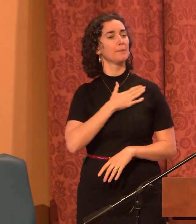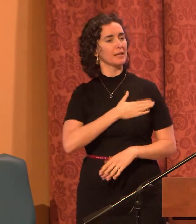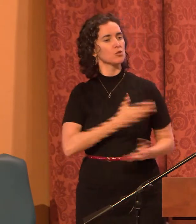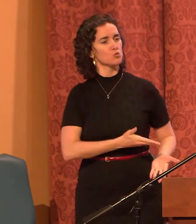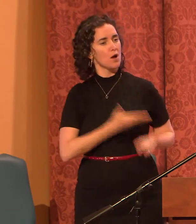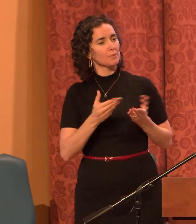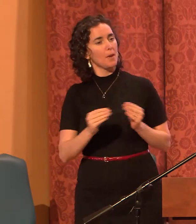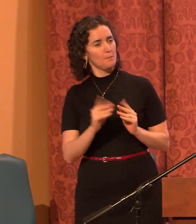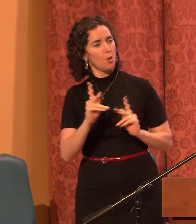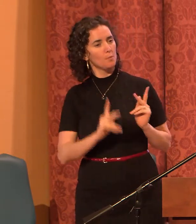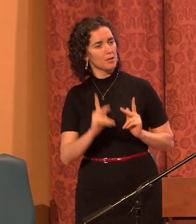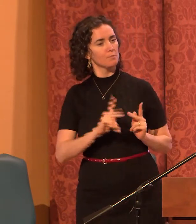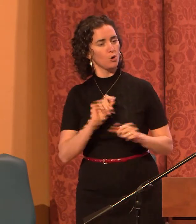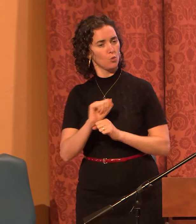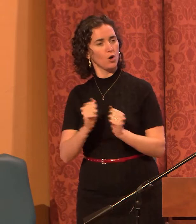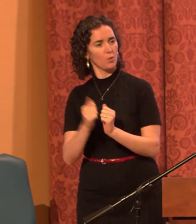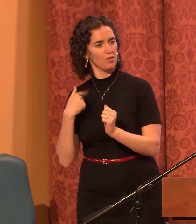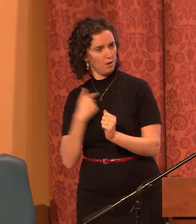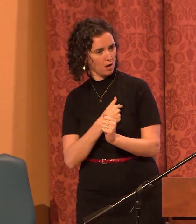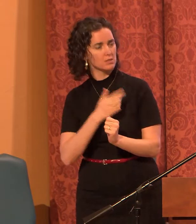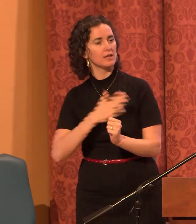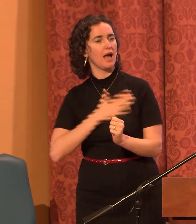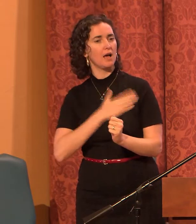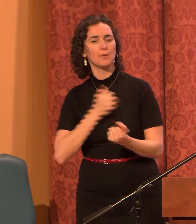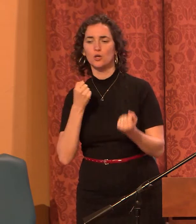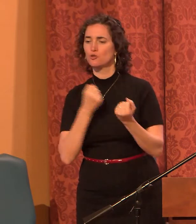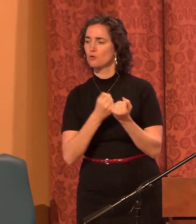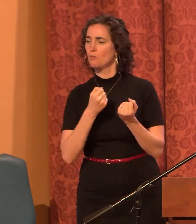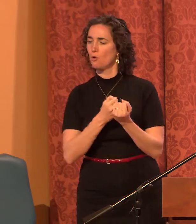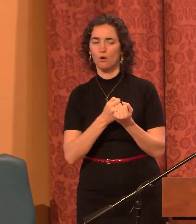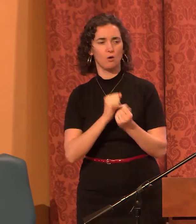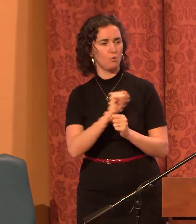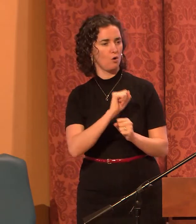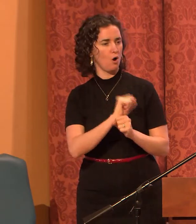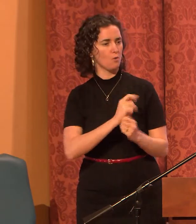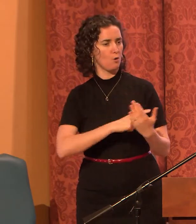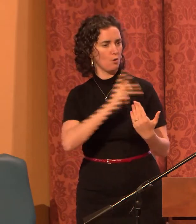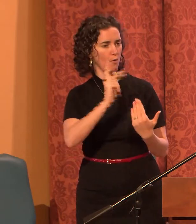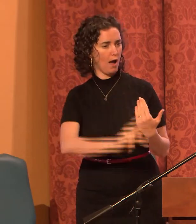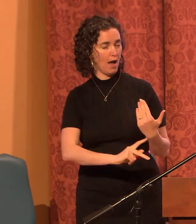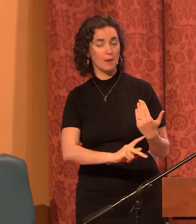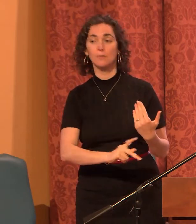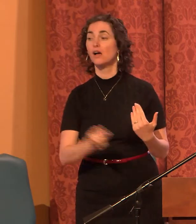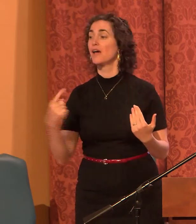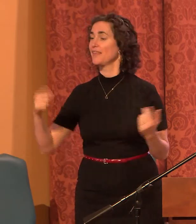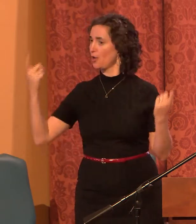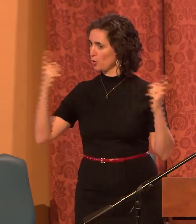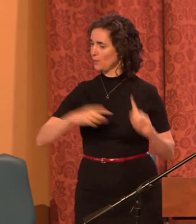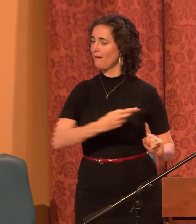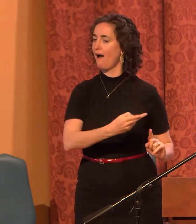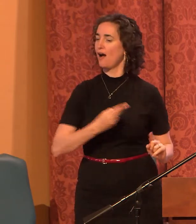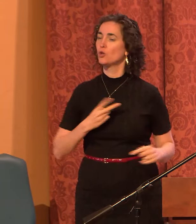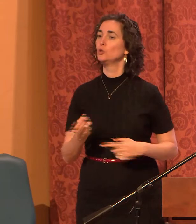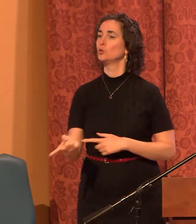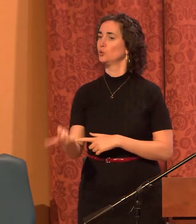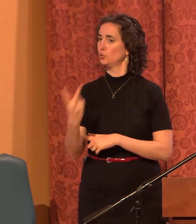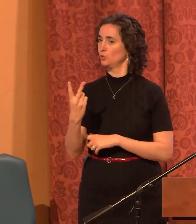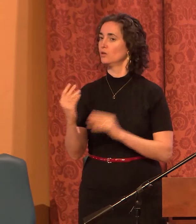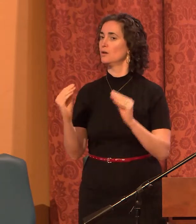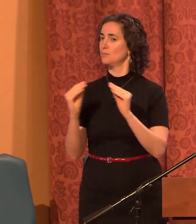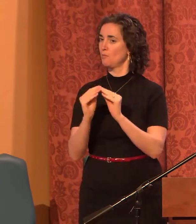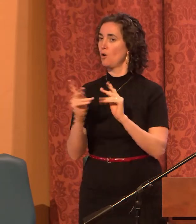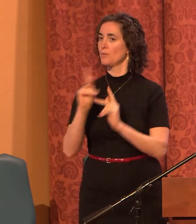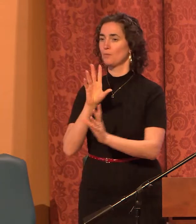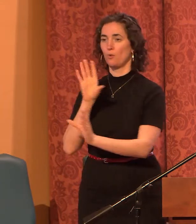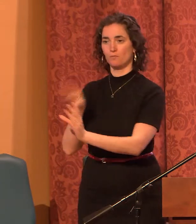persons in ARCO's supported employment program and have agreed to hire 2 ARCO